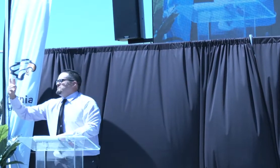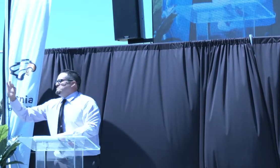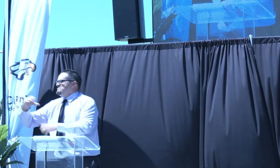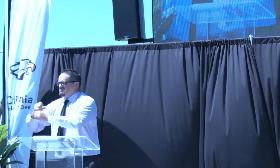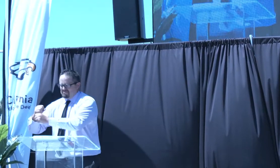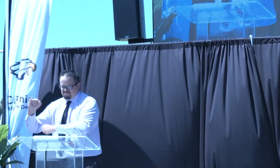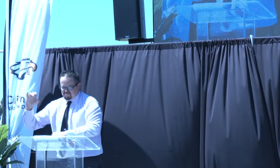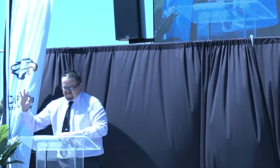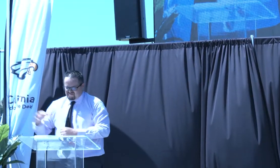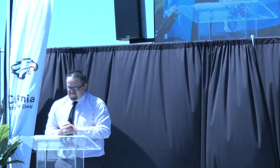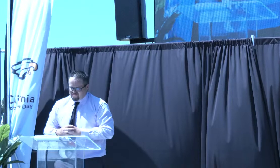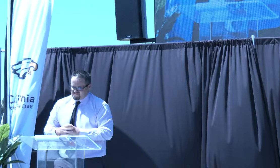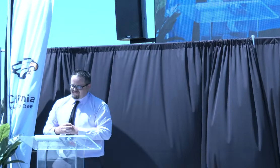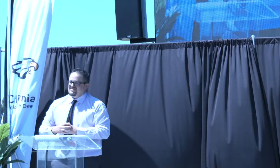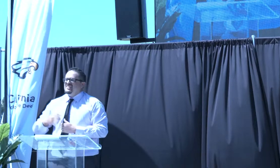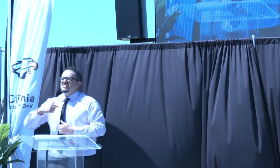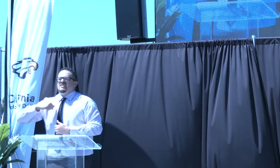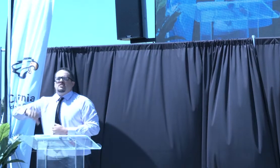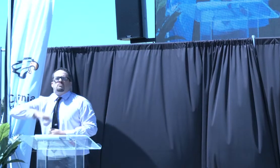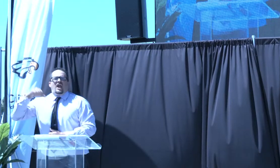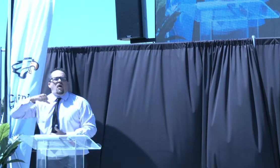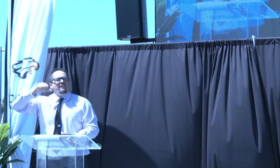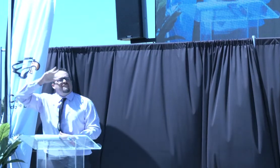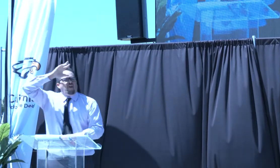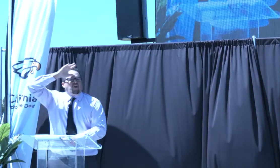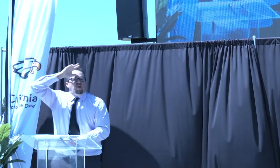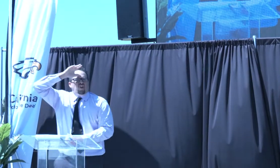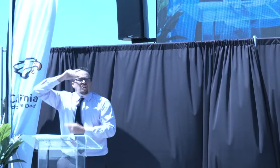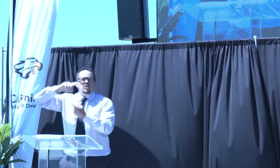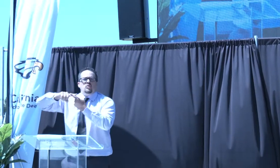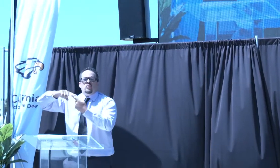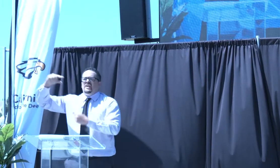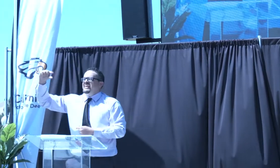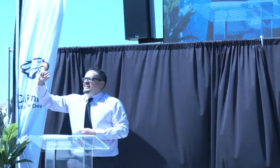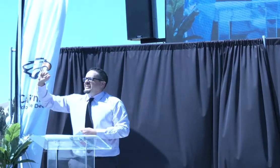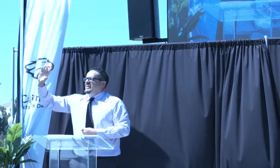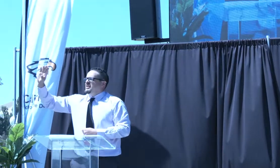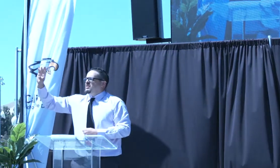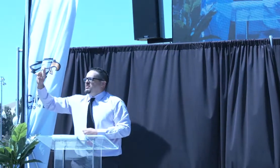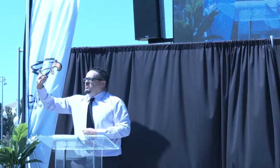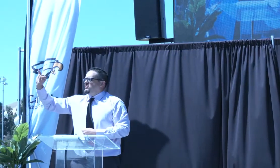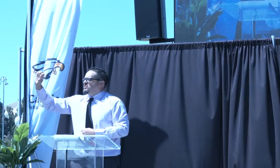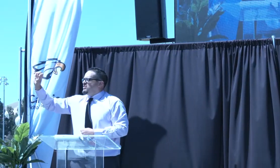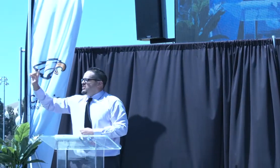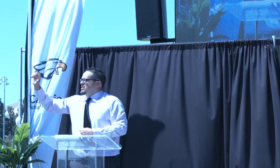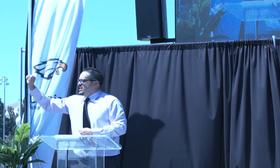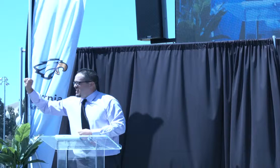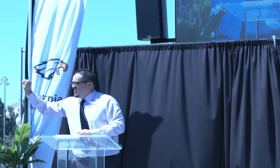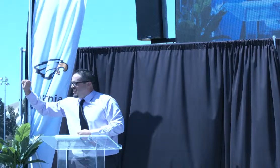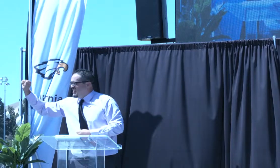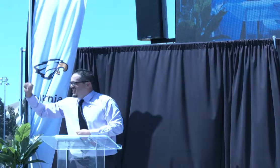I go Jeff for short. And I am a proud father to